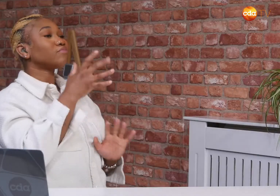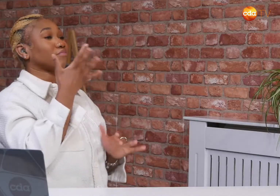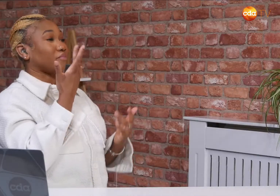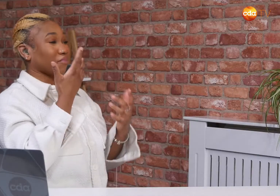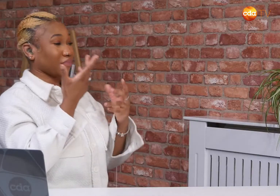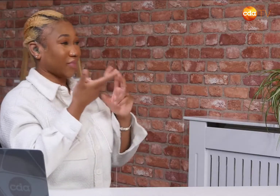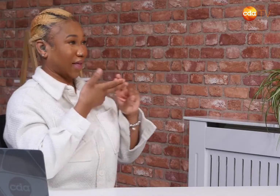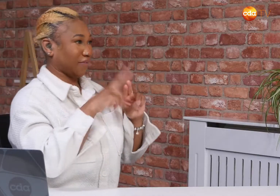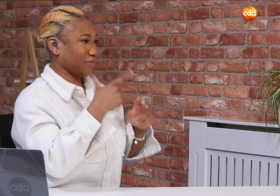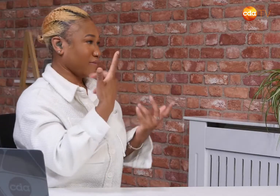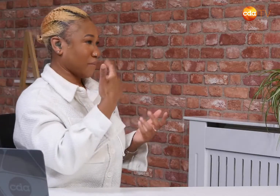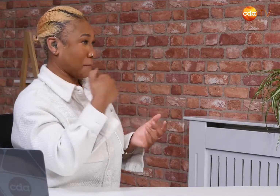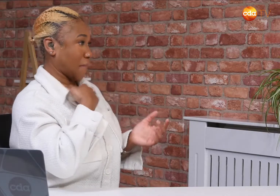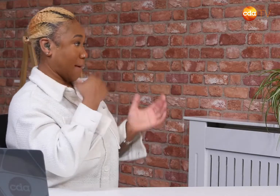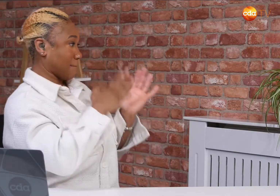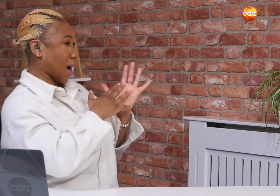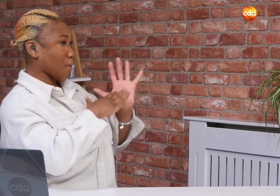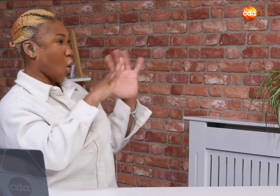Okay.